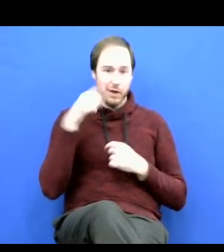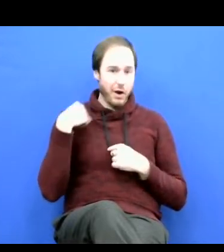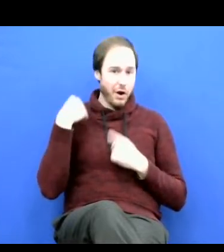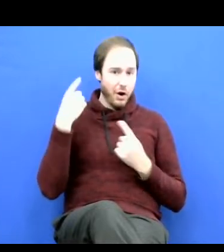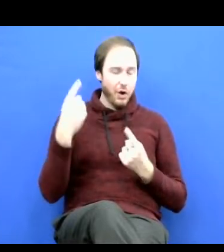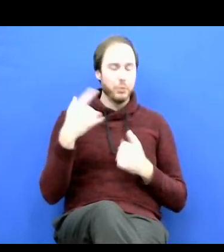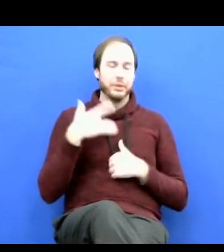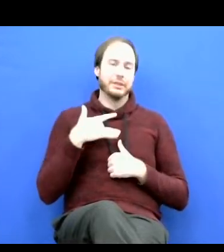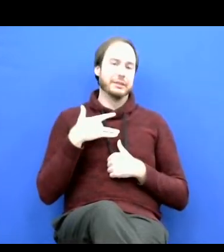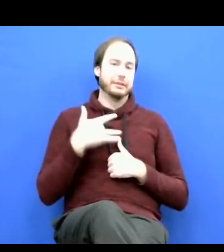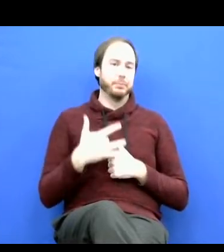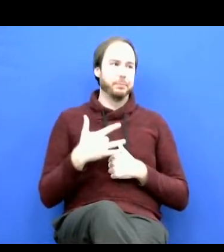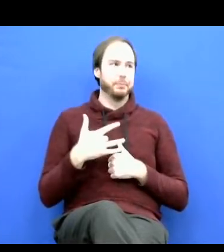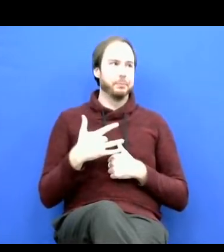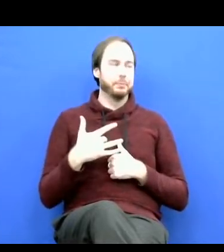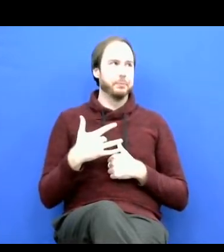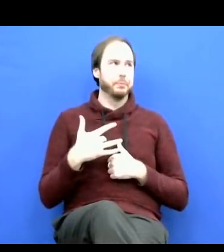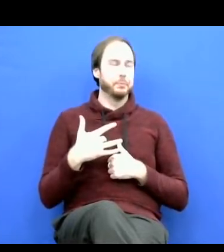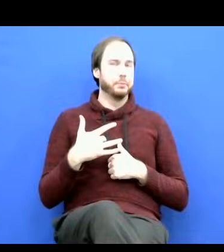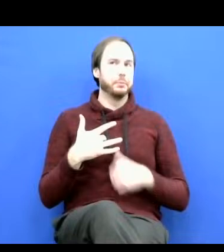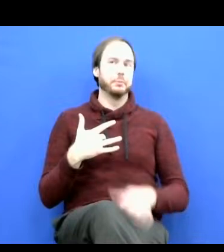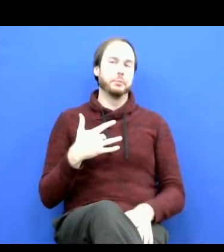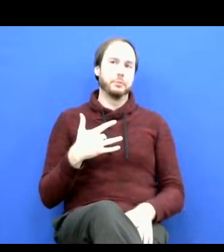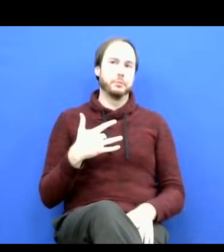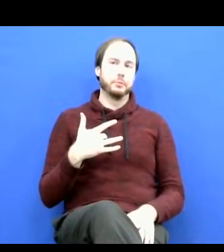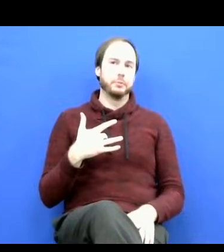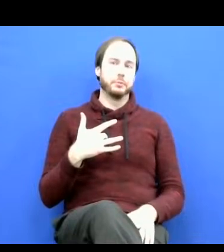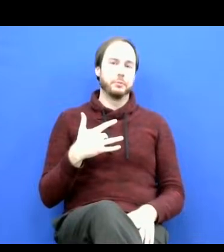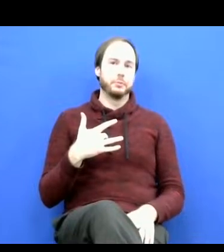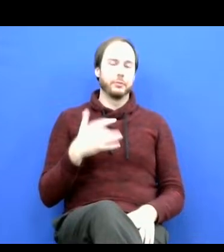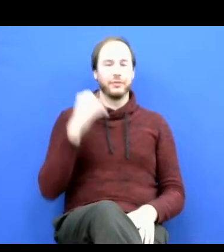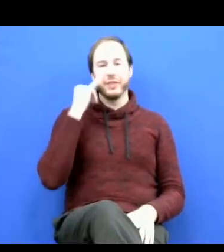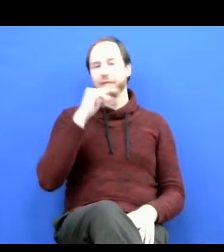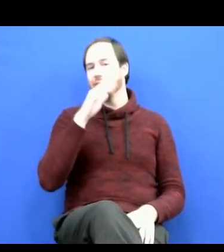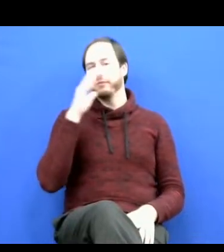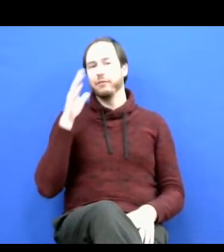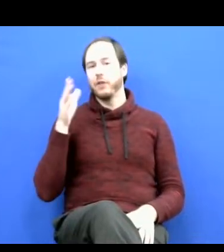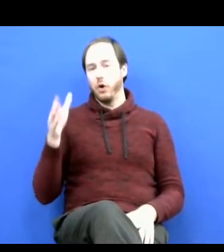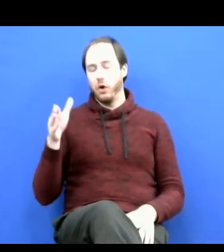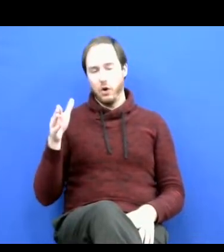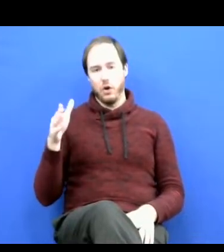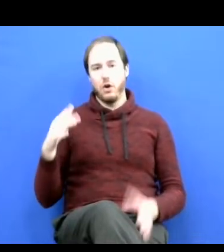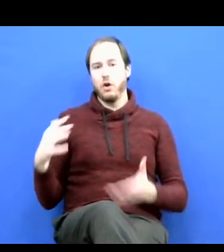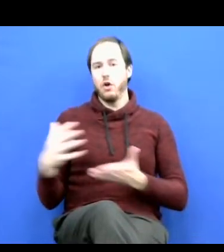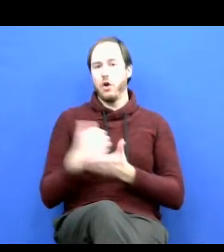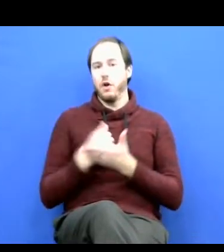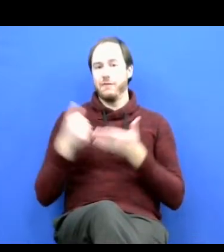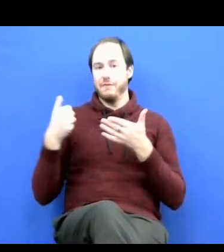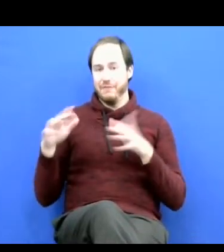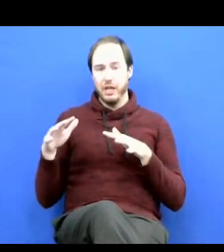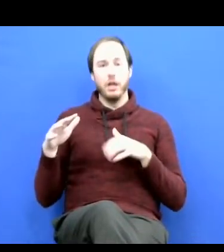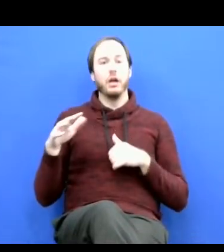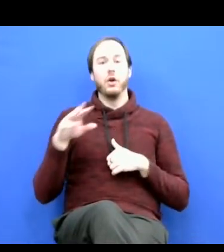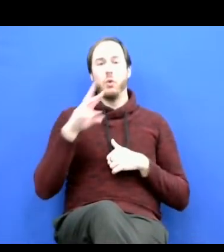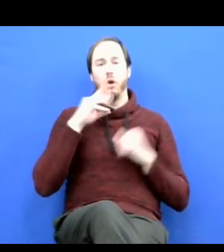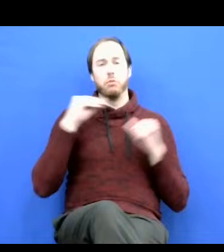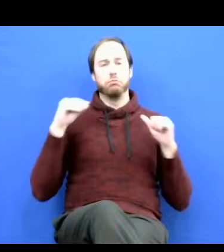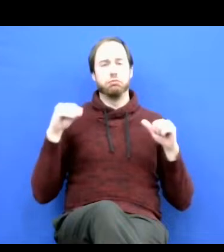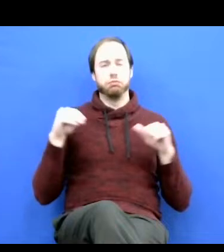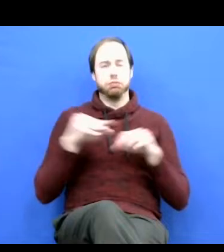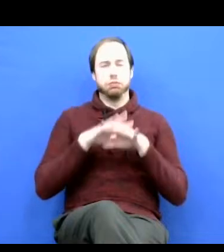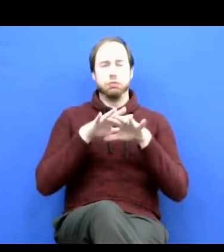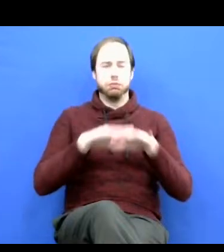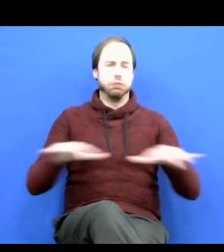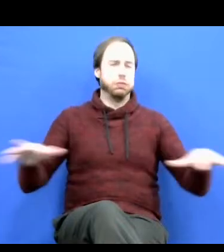because typically what when a farm's been harvested, runoff is pretty bad usually off of